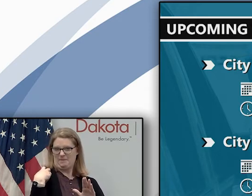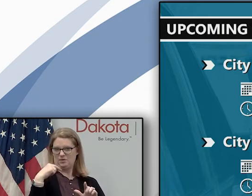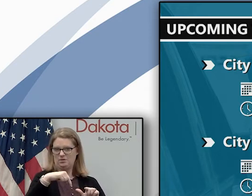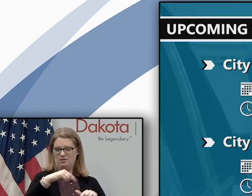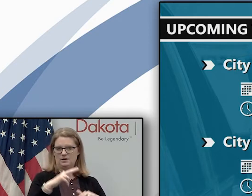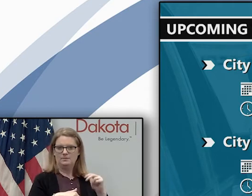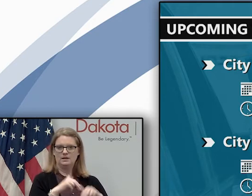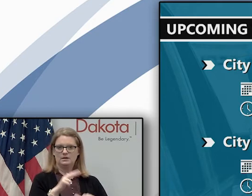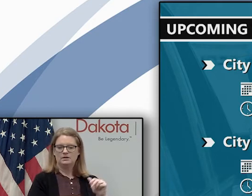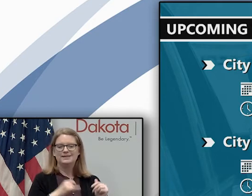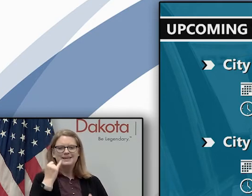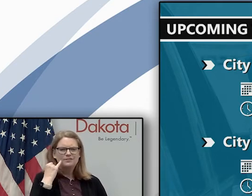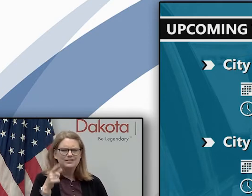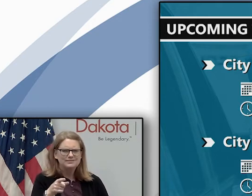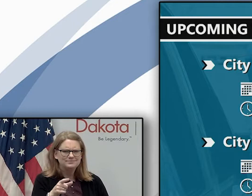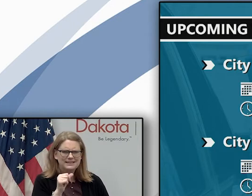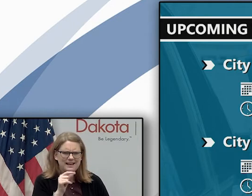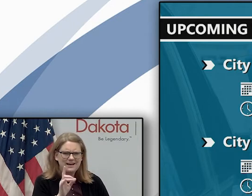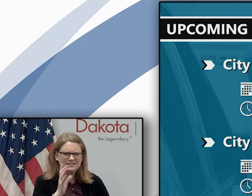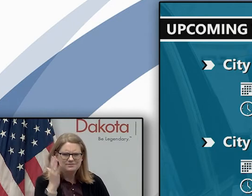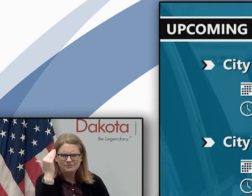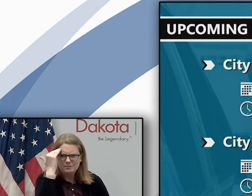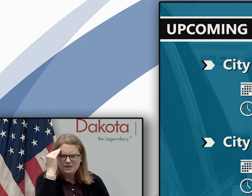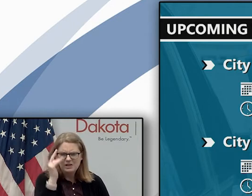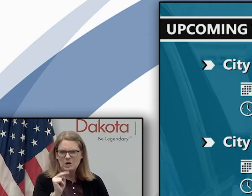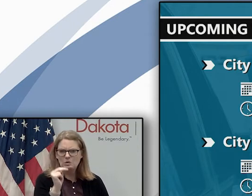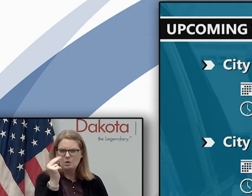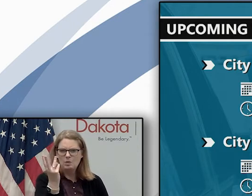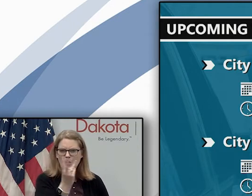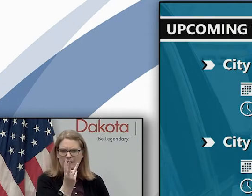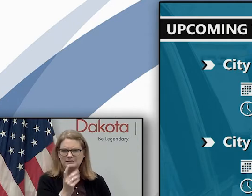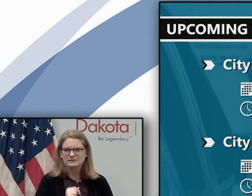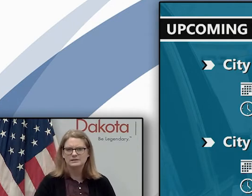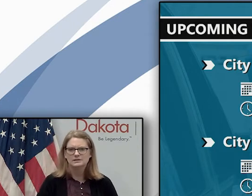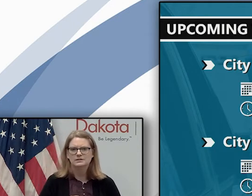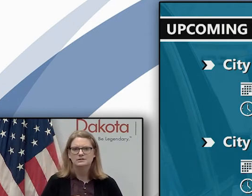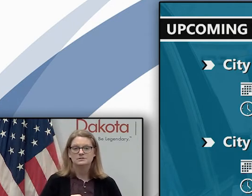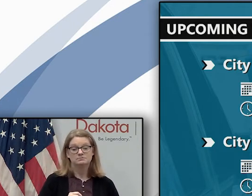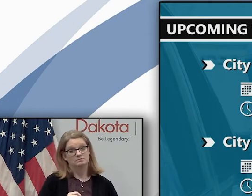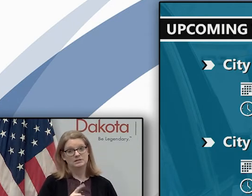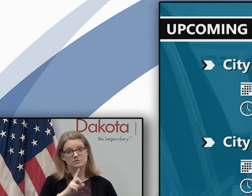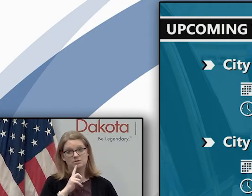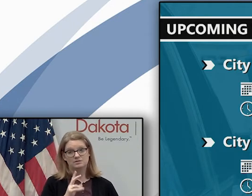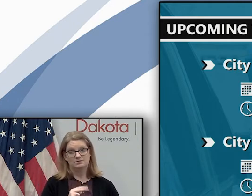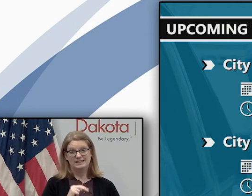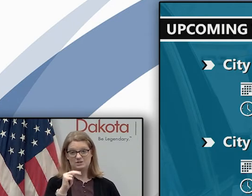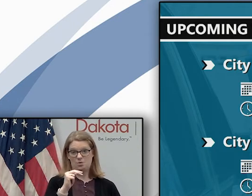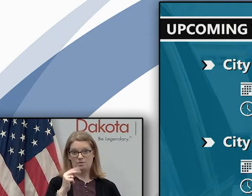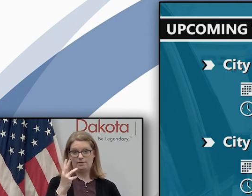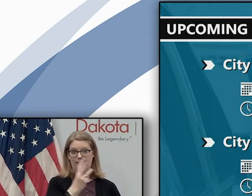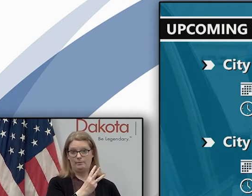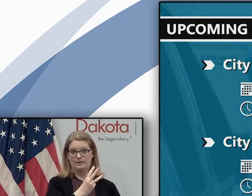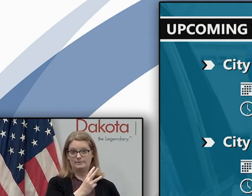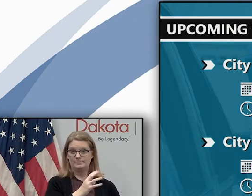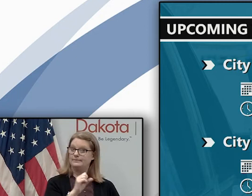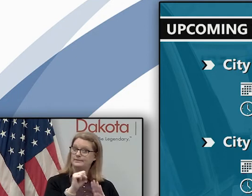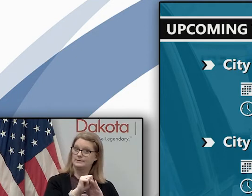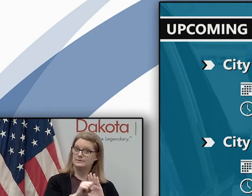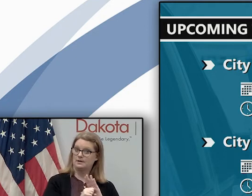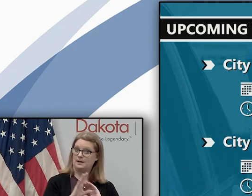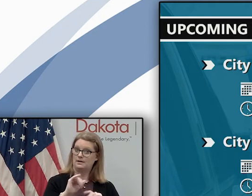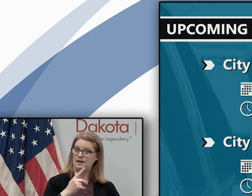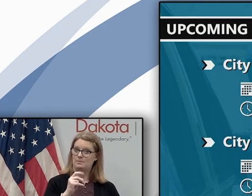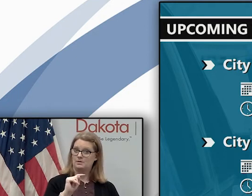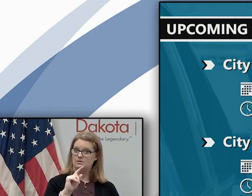for people that are not familiar with the northwest lot at the state capitol, it's north and west of the state capitol.